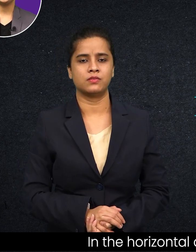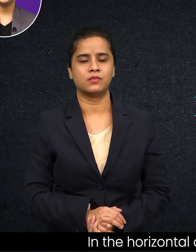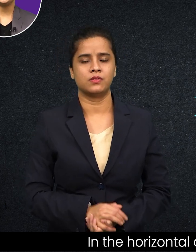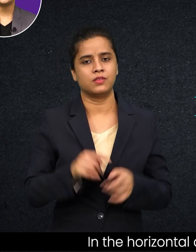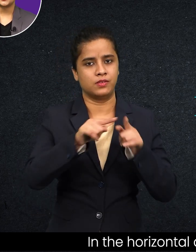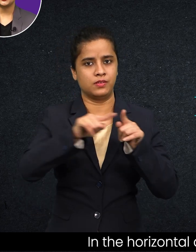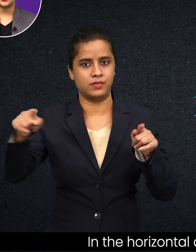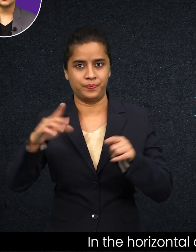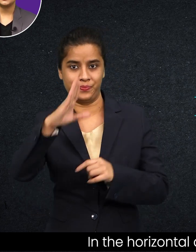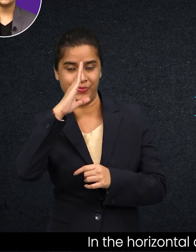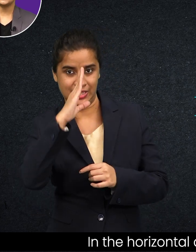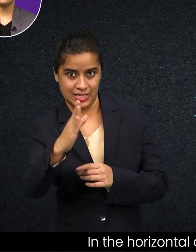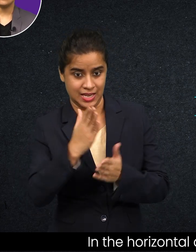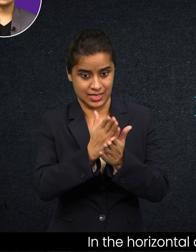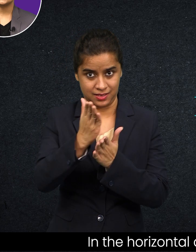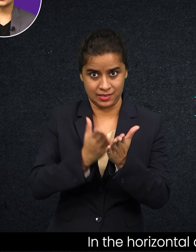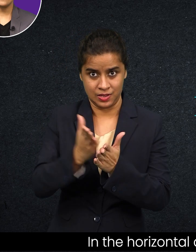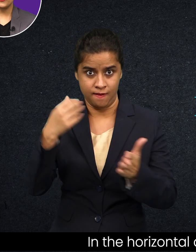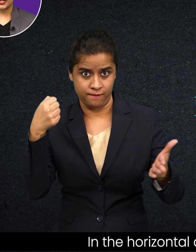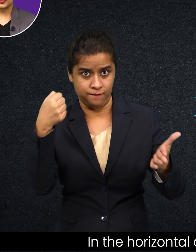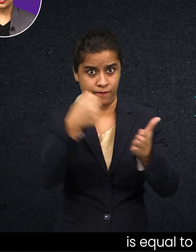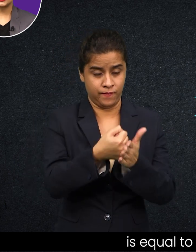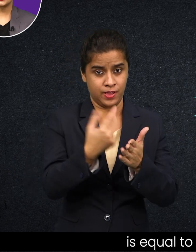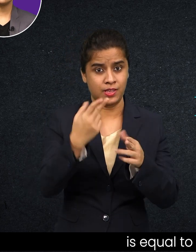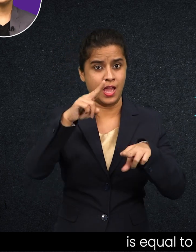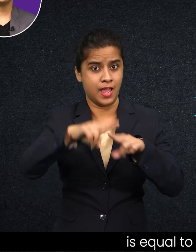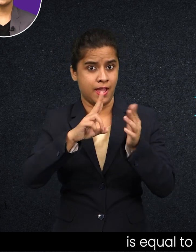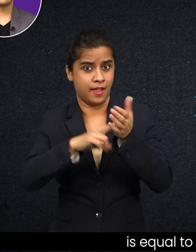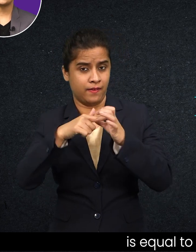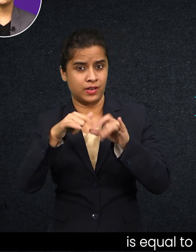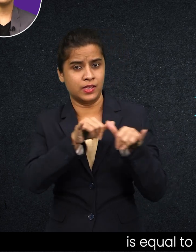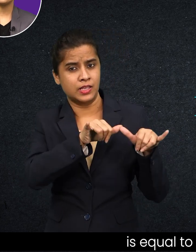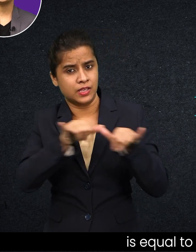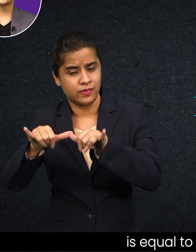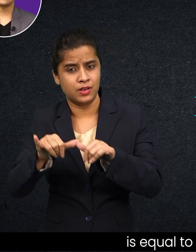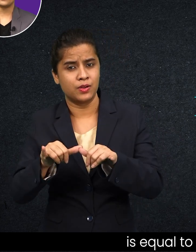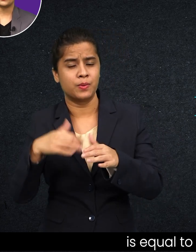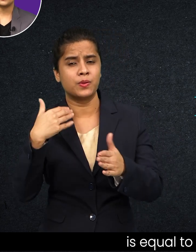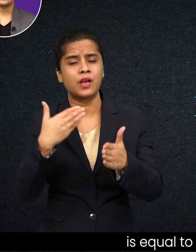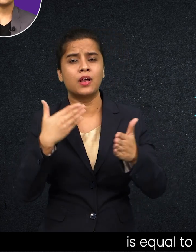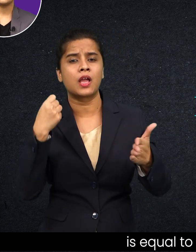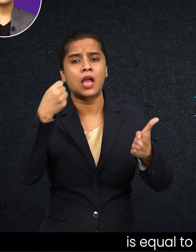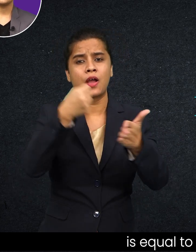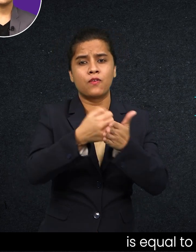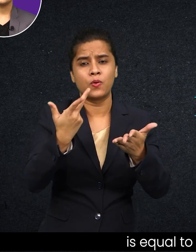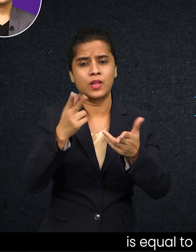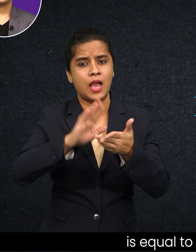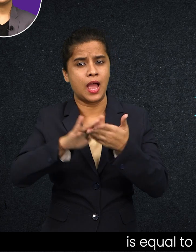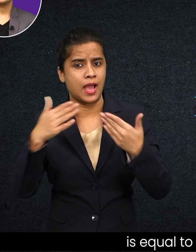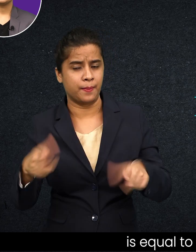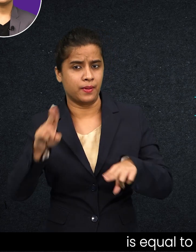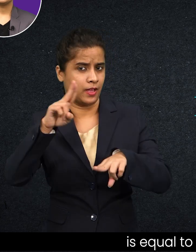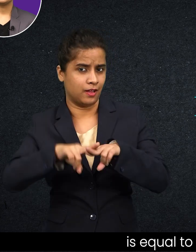In the horizontal direction, the net force F net is equal to the applied force F.